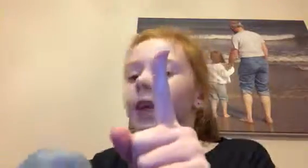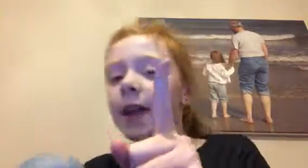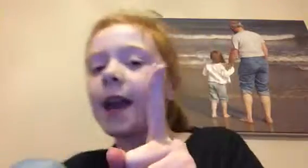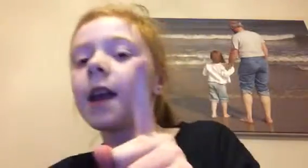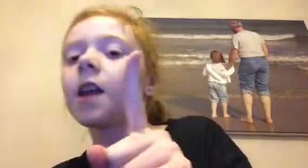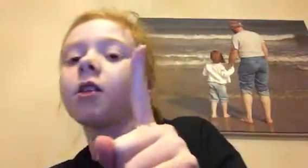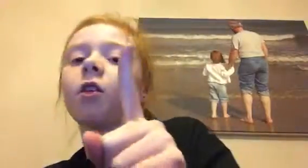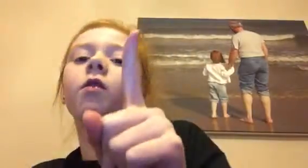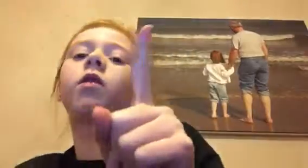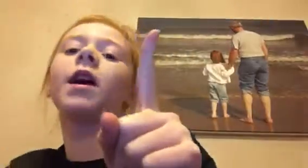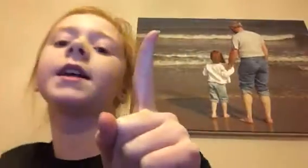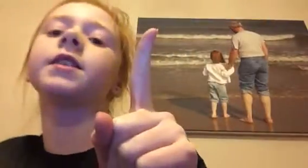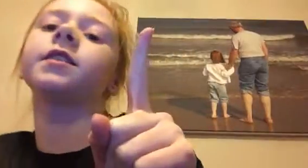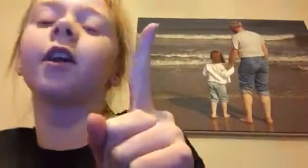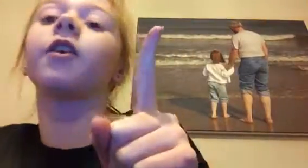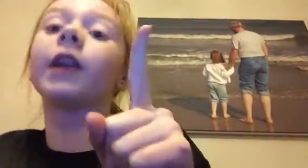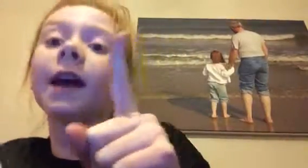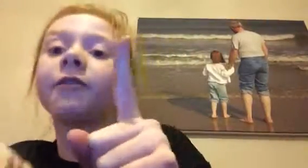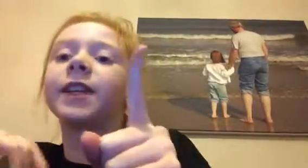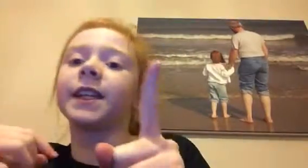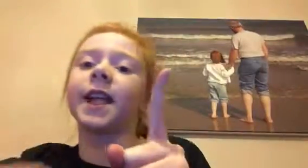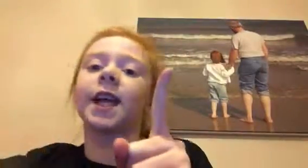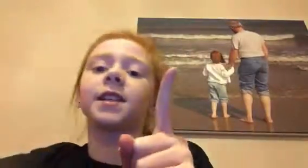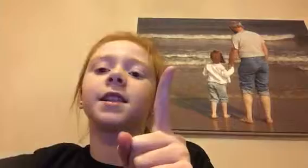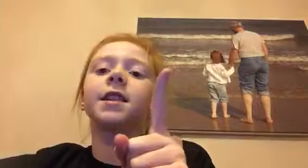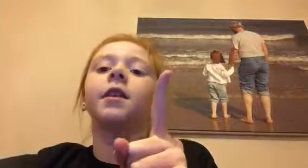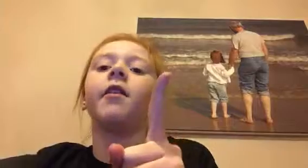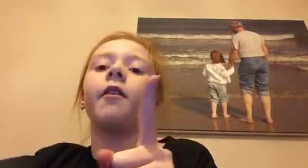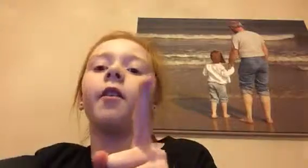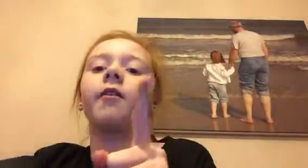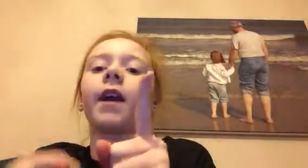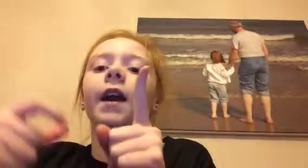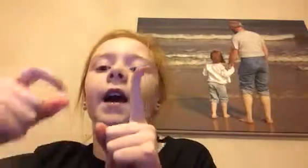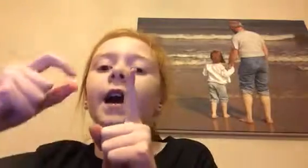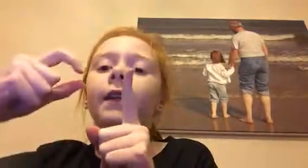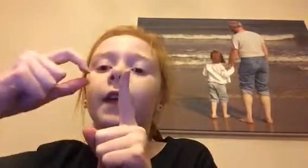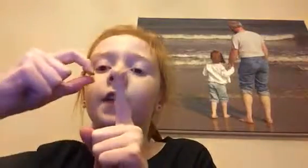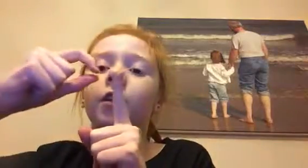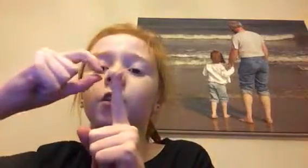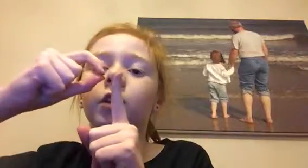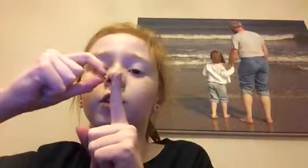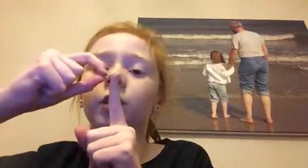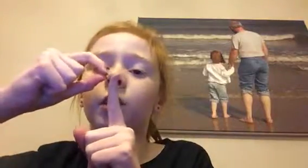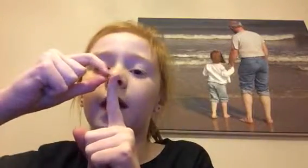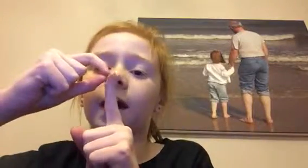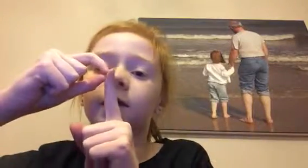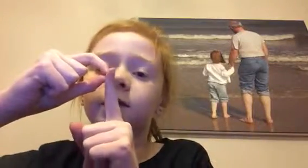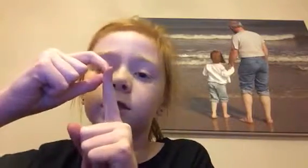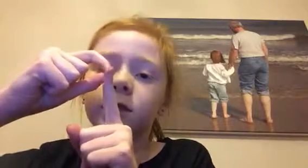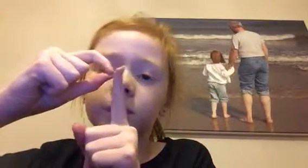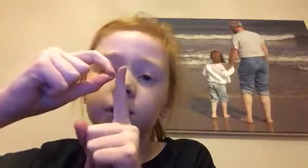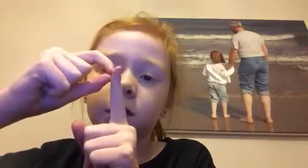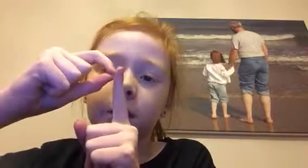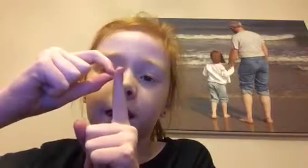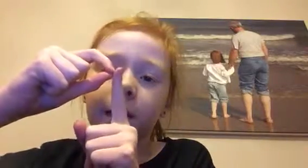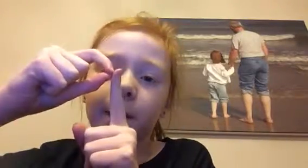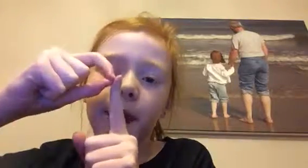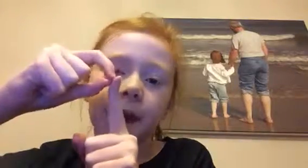going to get your right no your left index finger and then you're going to do that to make a p